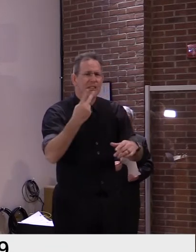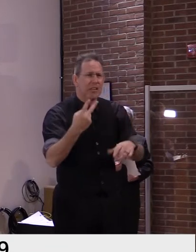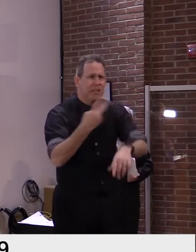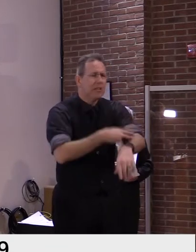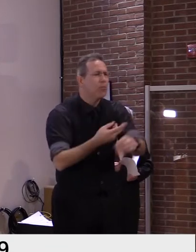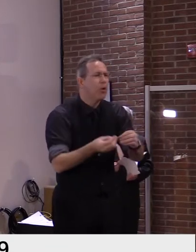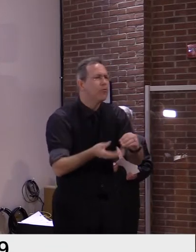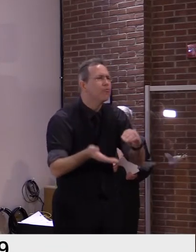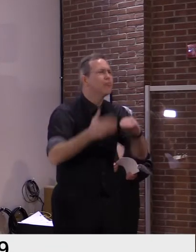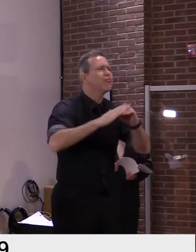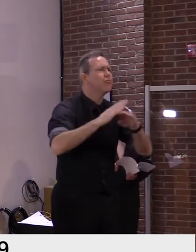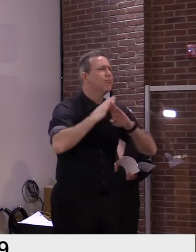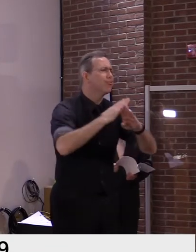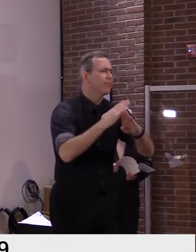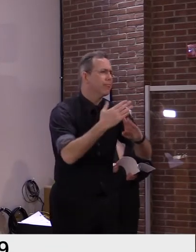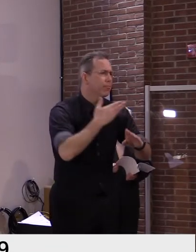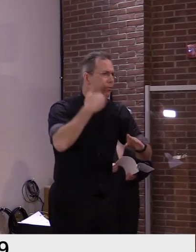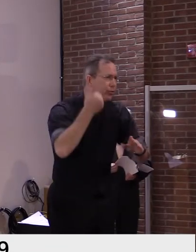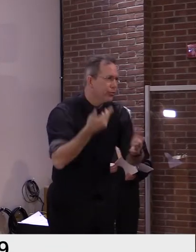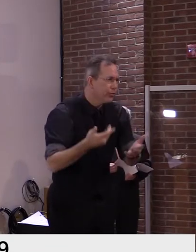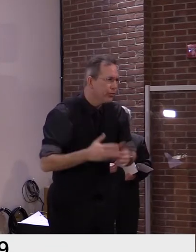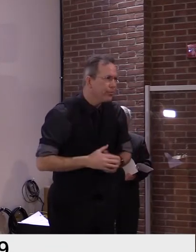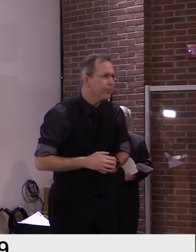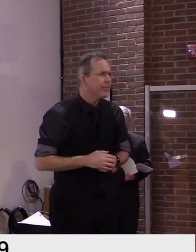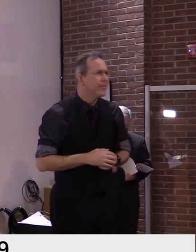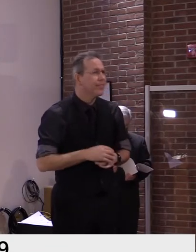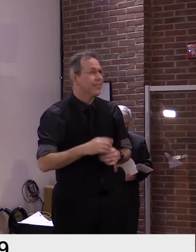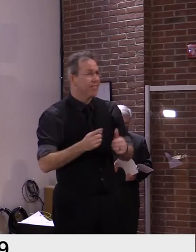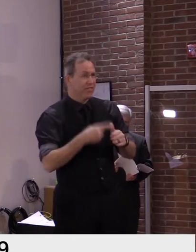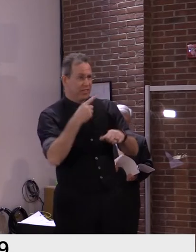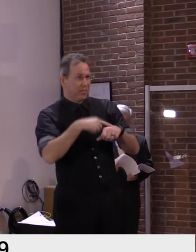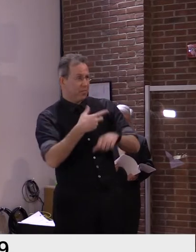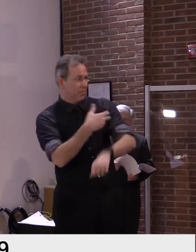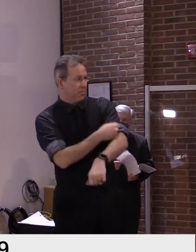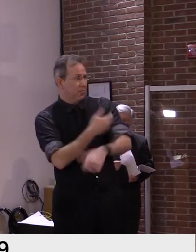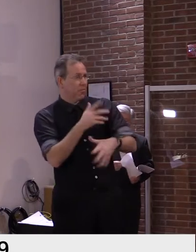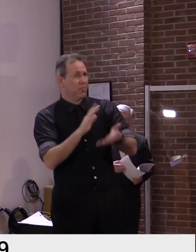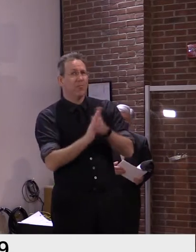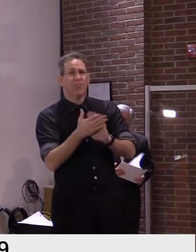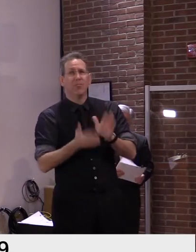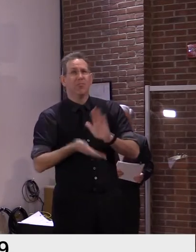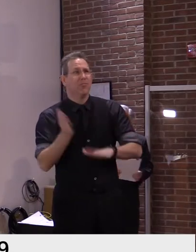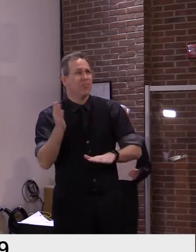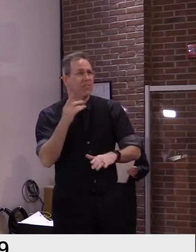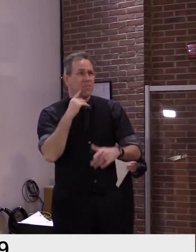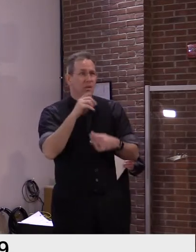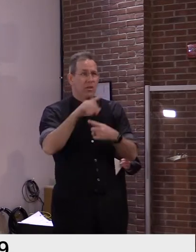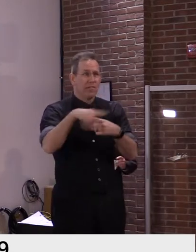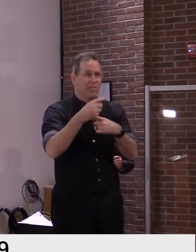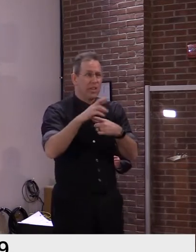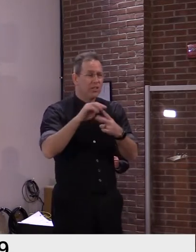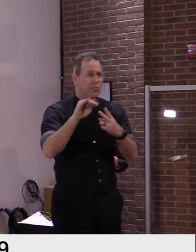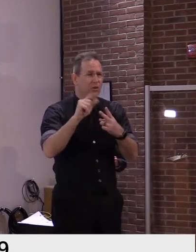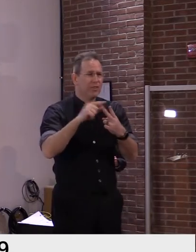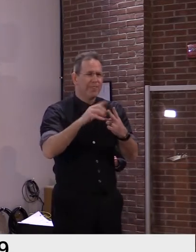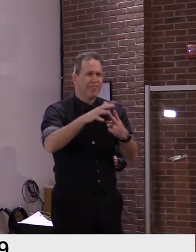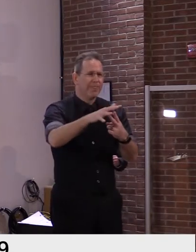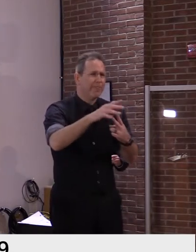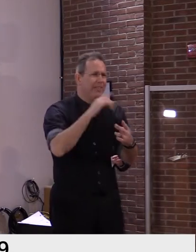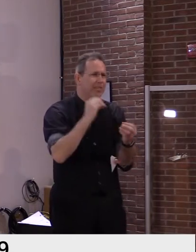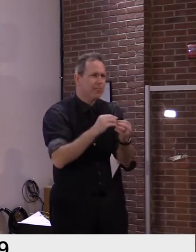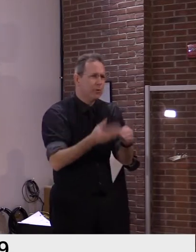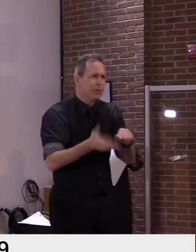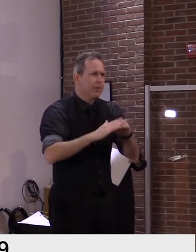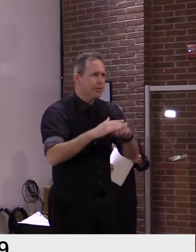follow through and really optimally protect yourself from the virus? Obviously, people who may have had a severe reaction to the first dose, that's a